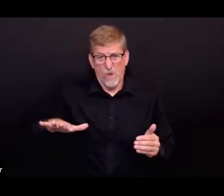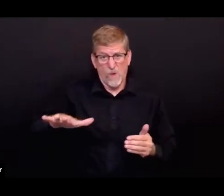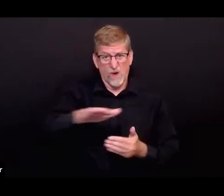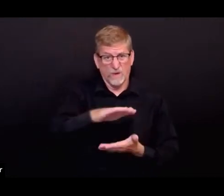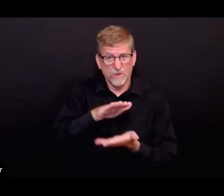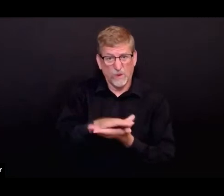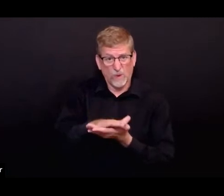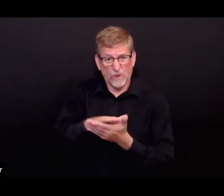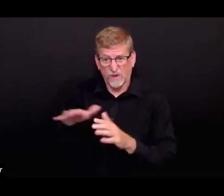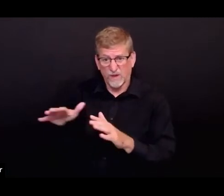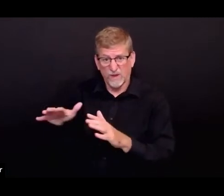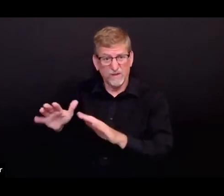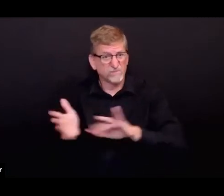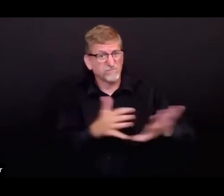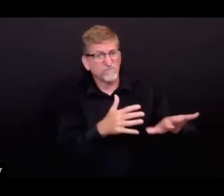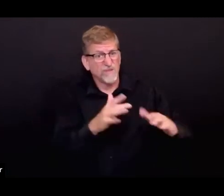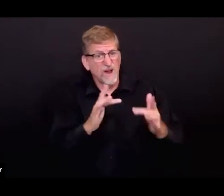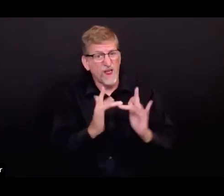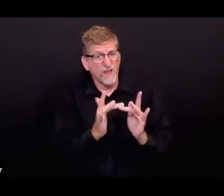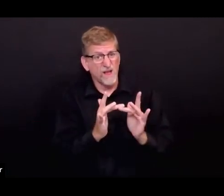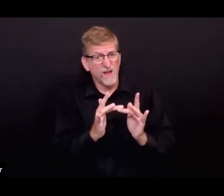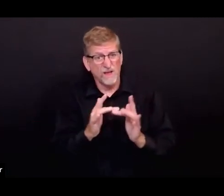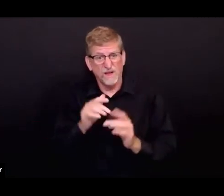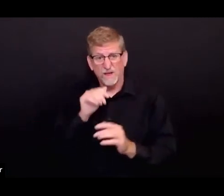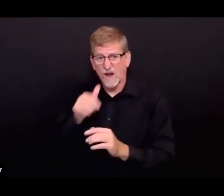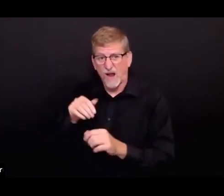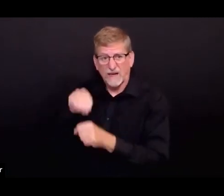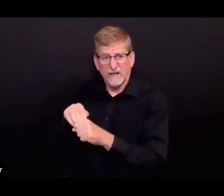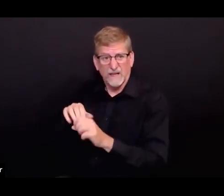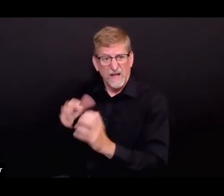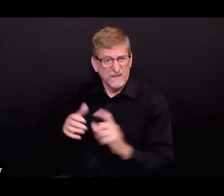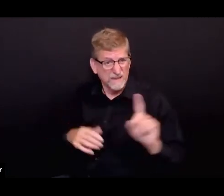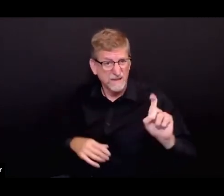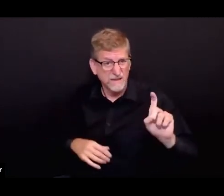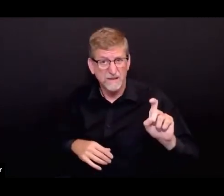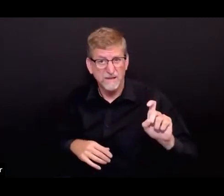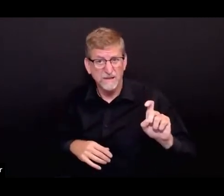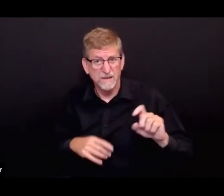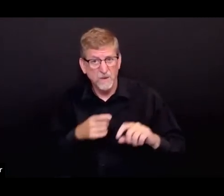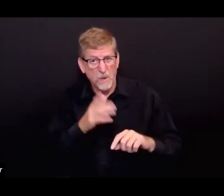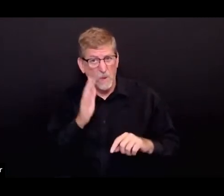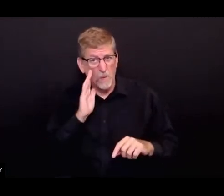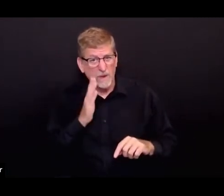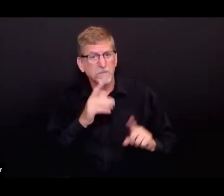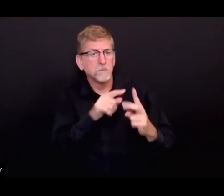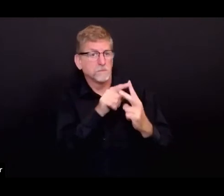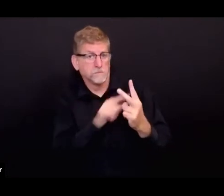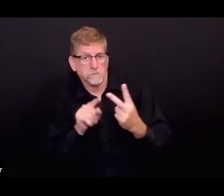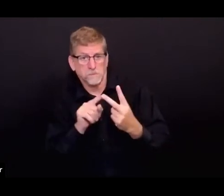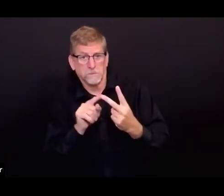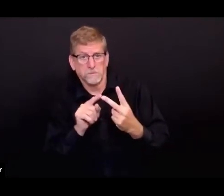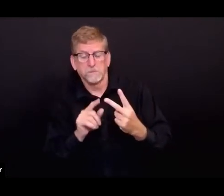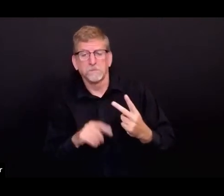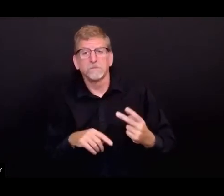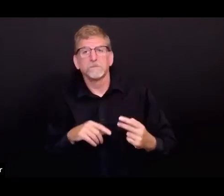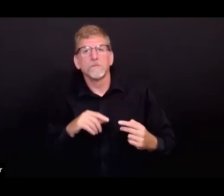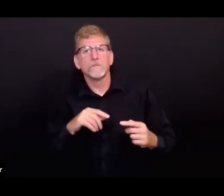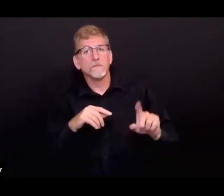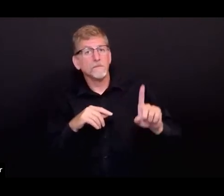that, somewhat related, high school athletes, are you seeing high transmission rates